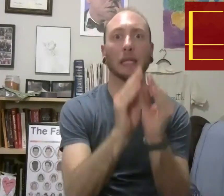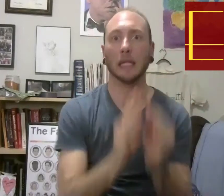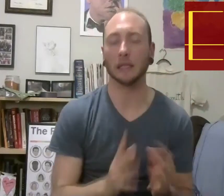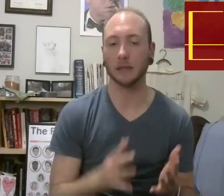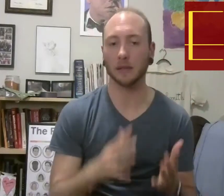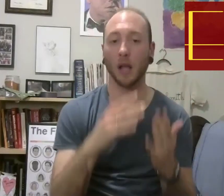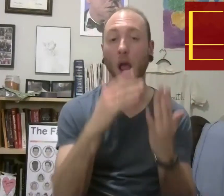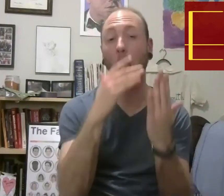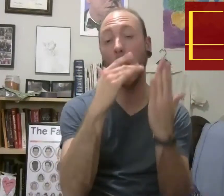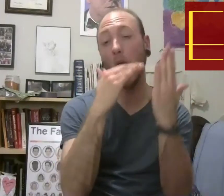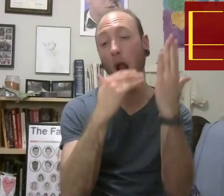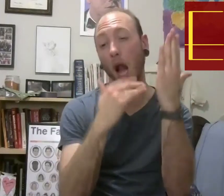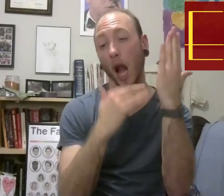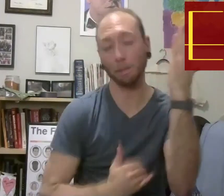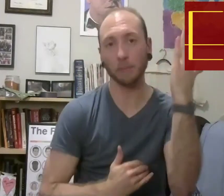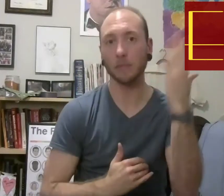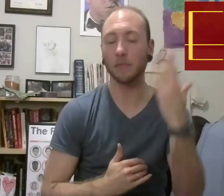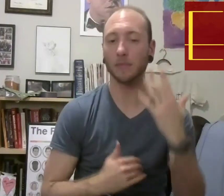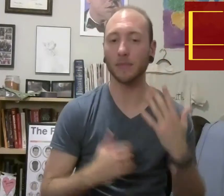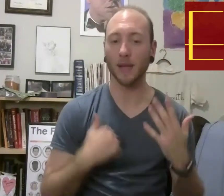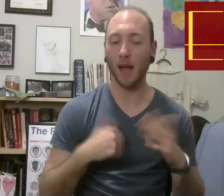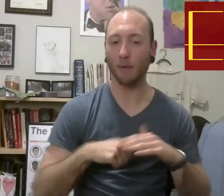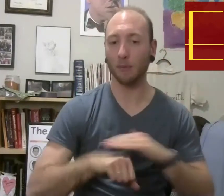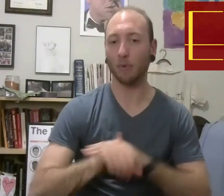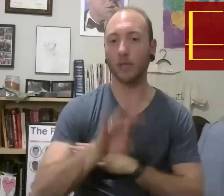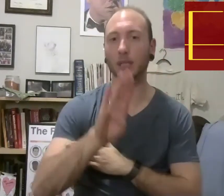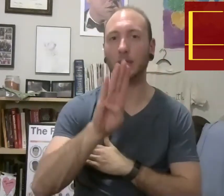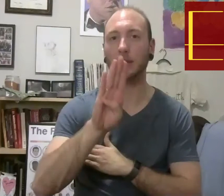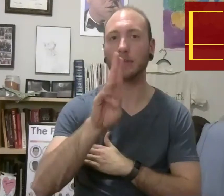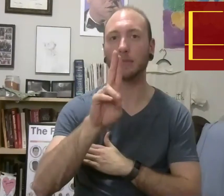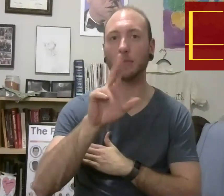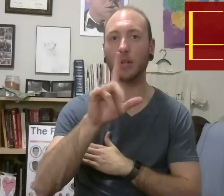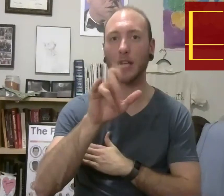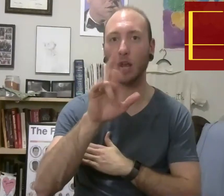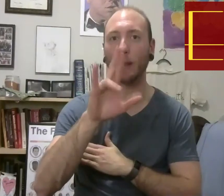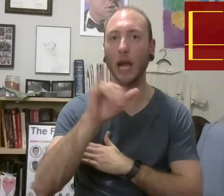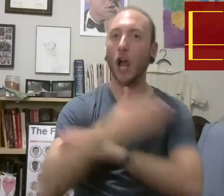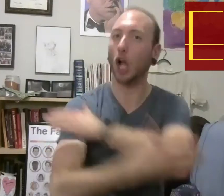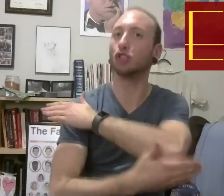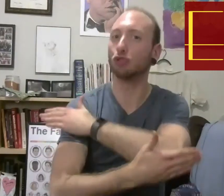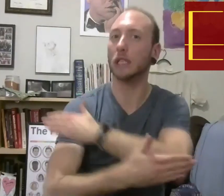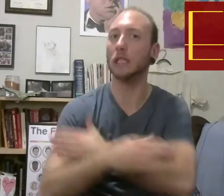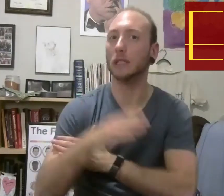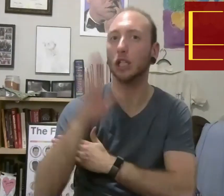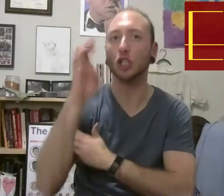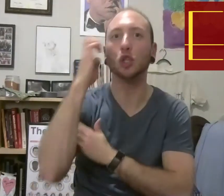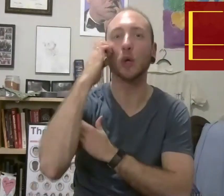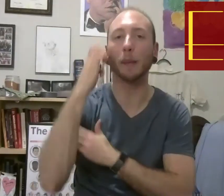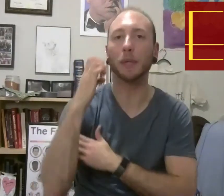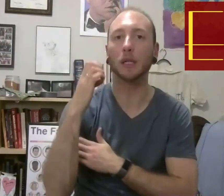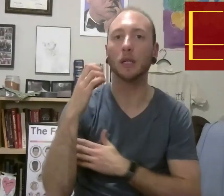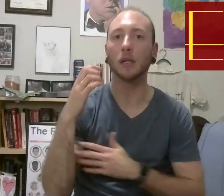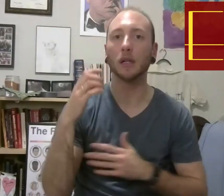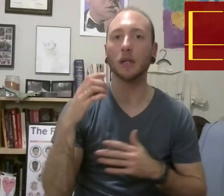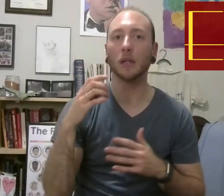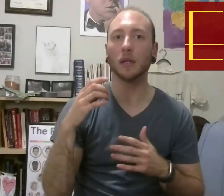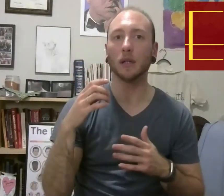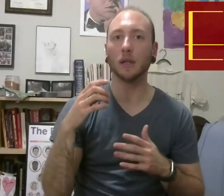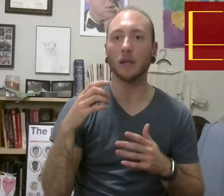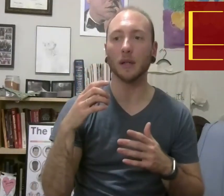places. I was born in Bulgaria, and I traveled there in my cup variety. And there's